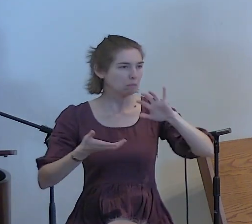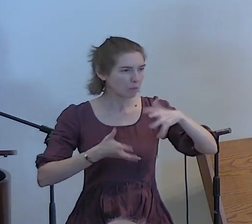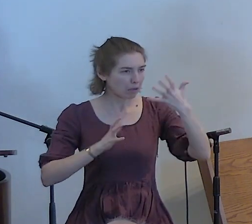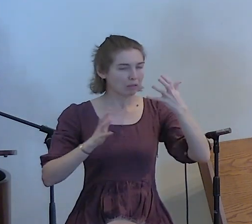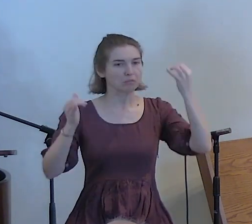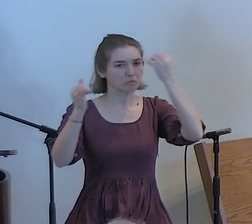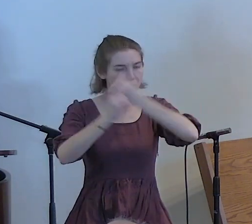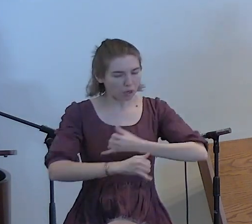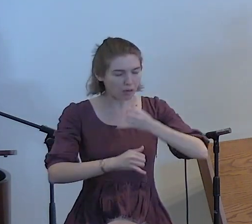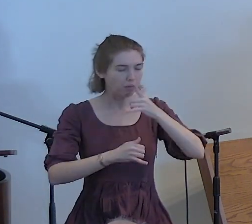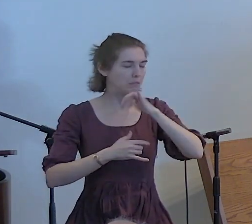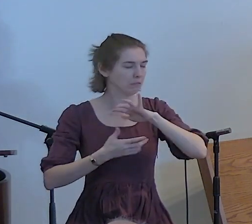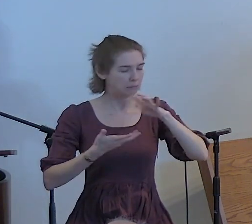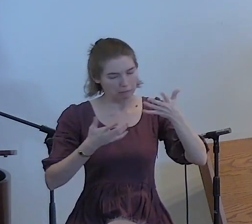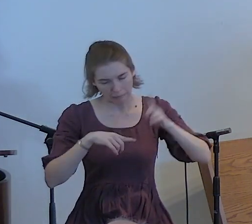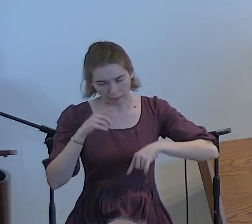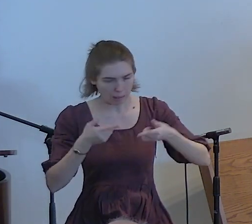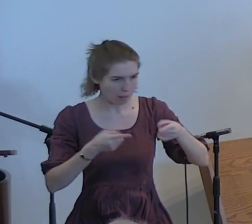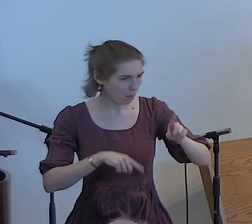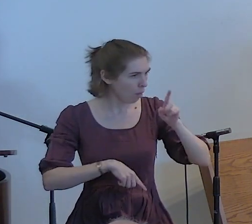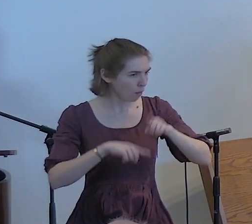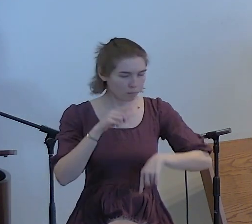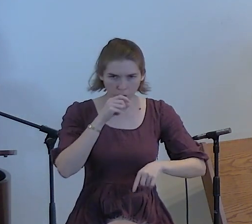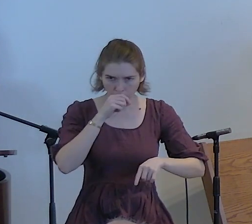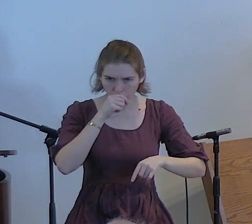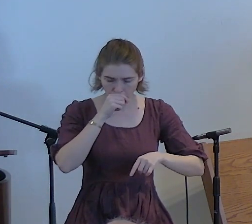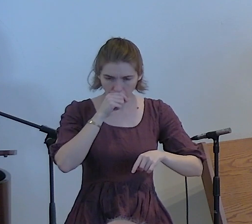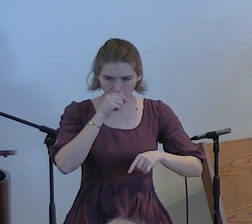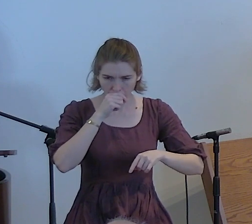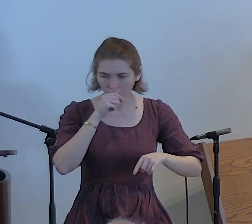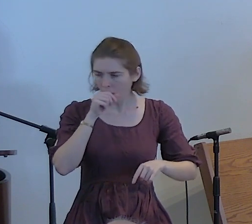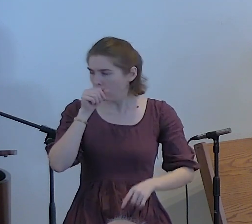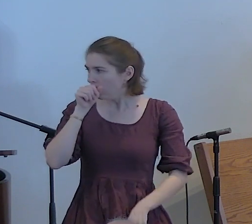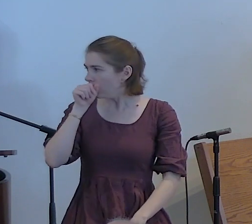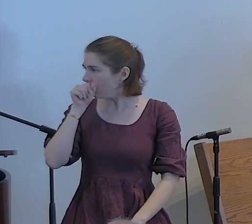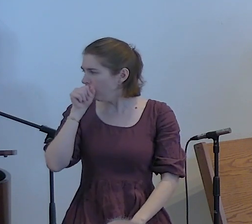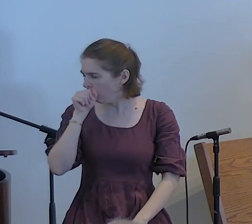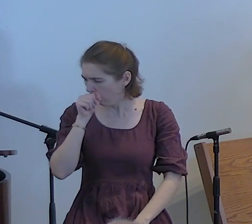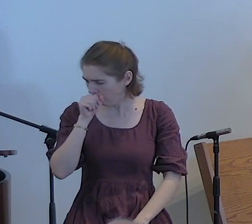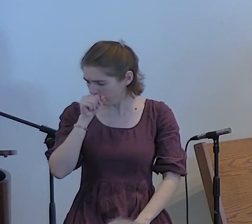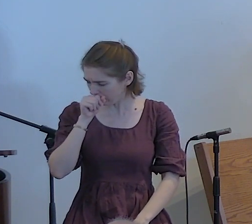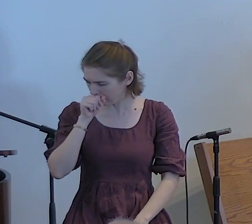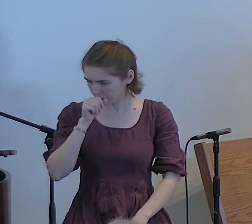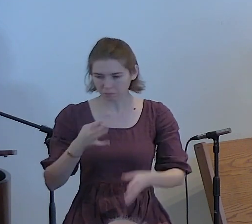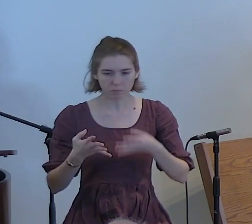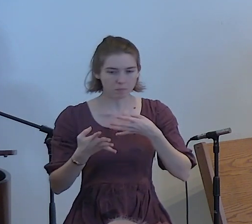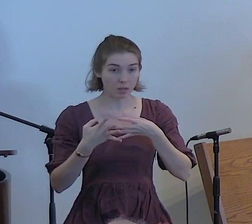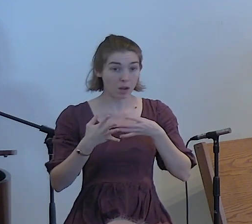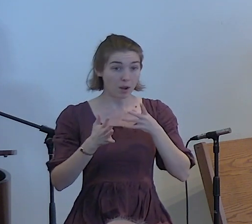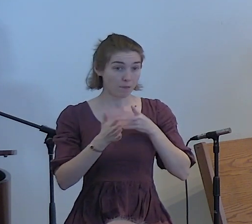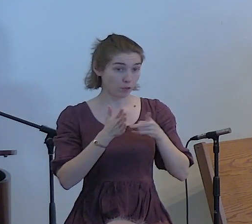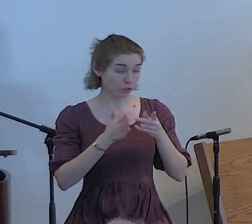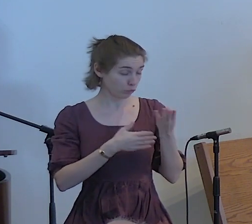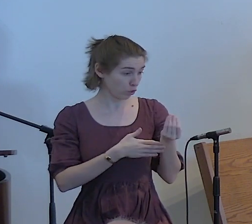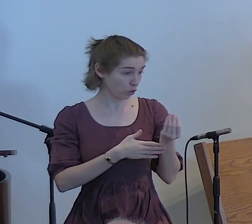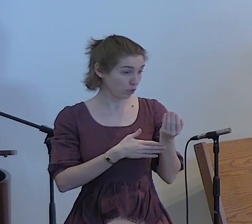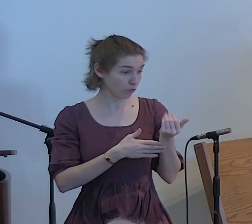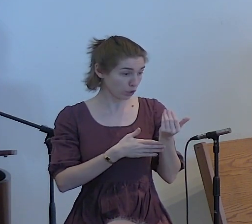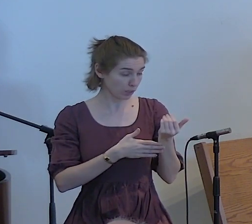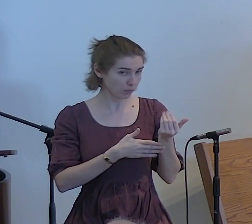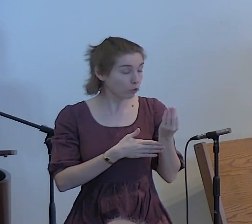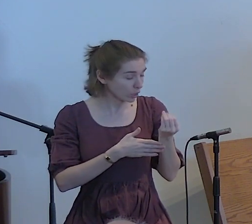can't be happening, whatever it was. But down in verse 14, Peter, standing up, the 11, raised his voice and said, men of